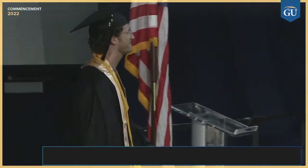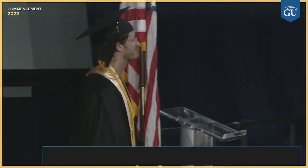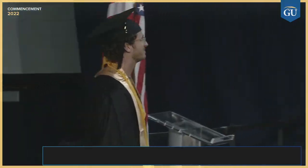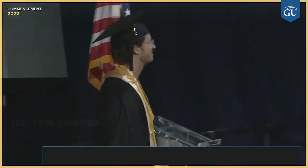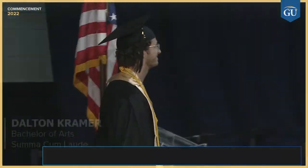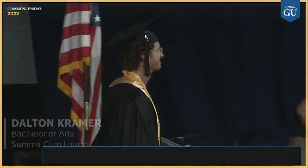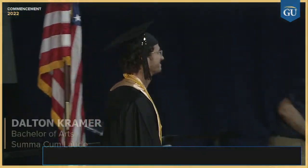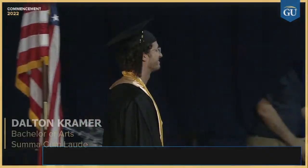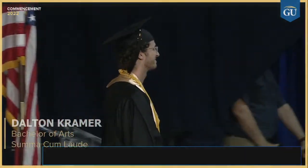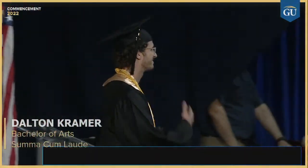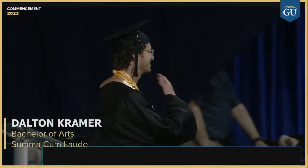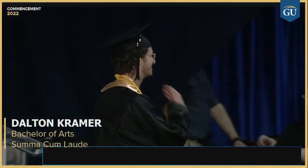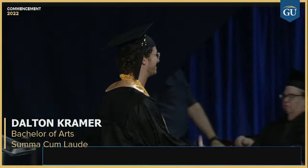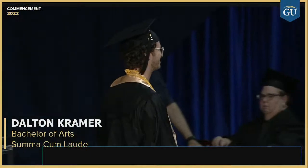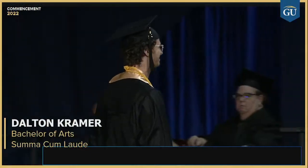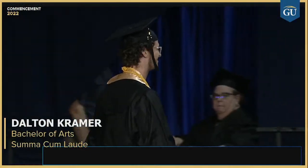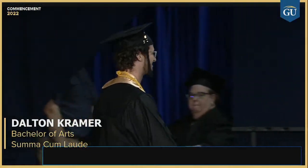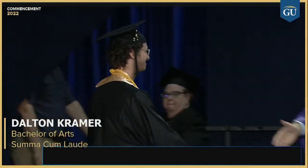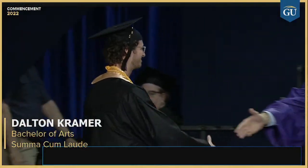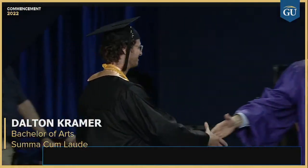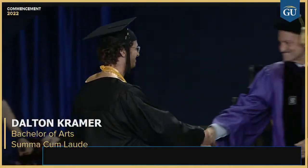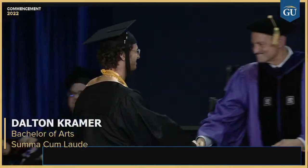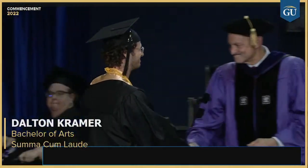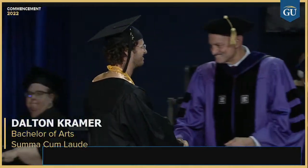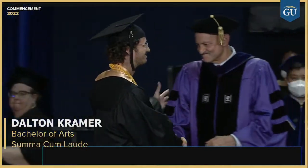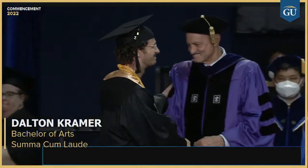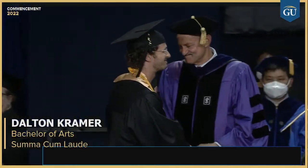Dalton Kramer, Bachelor of Arts, summa cum laude.